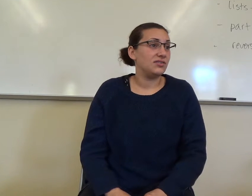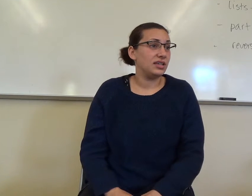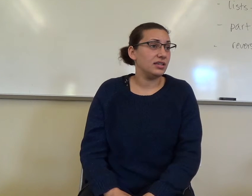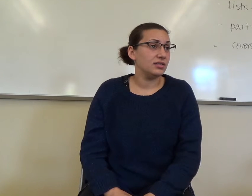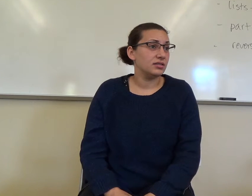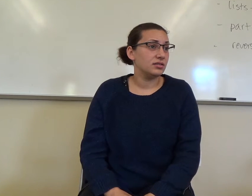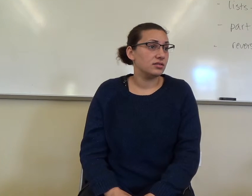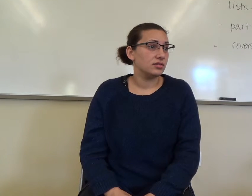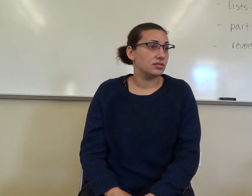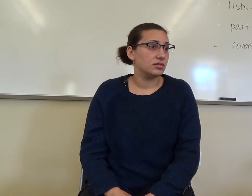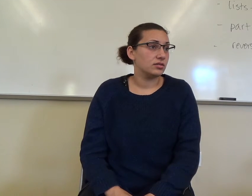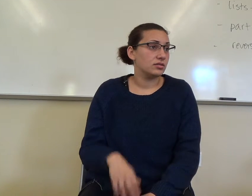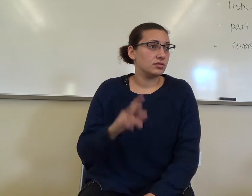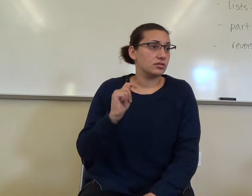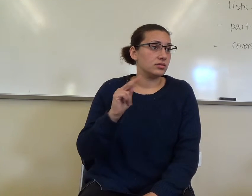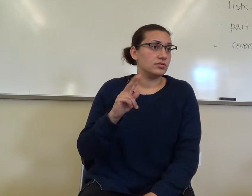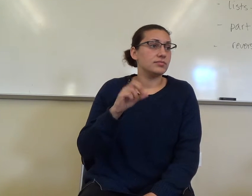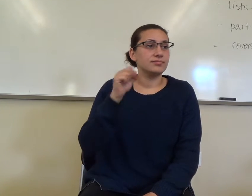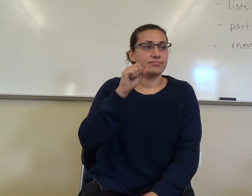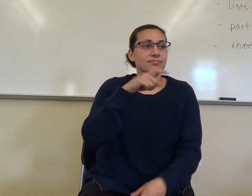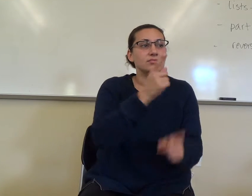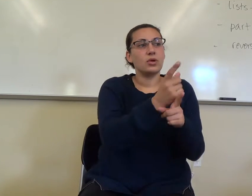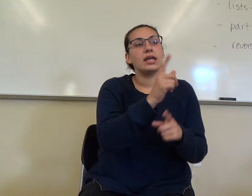TV. All right, yeah, and then TV.